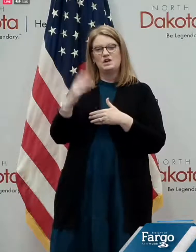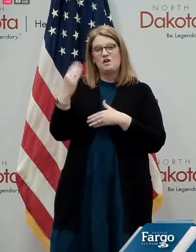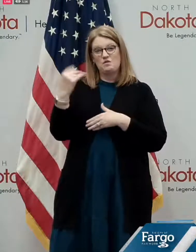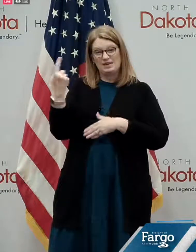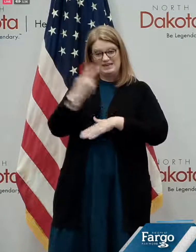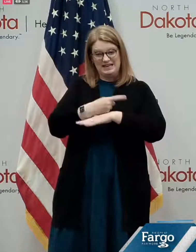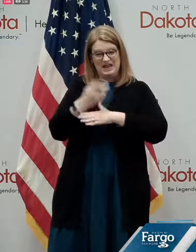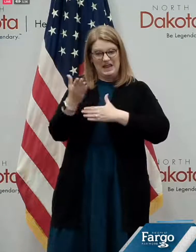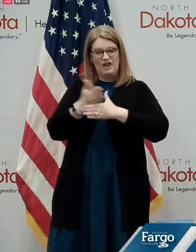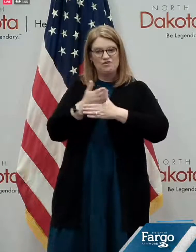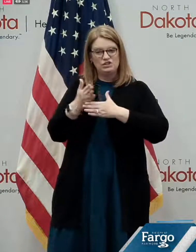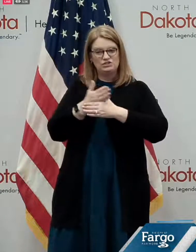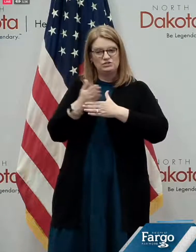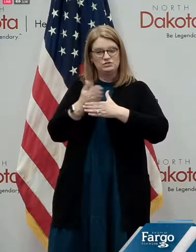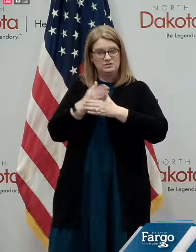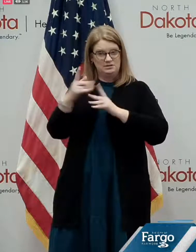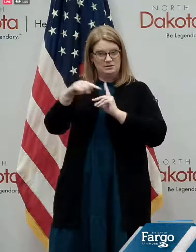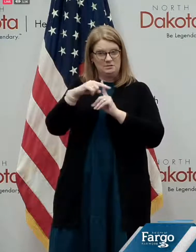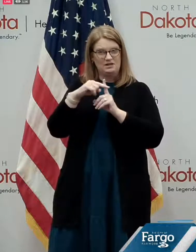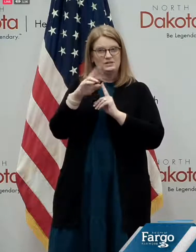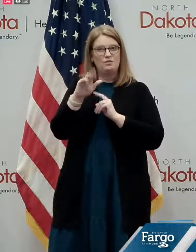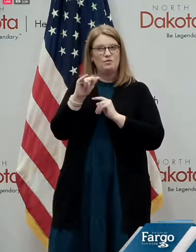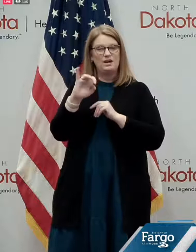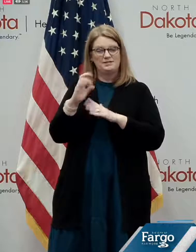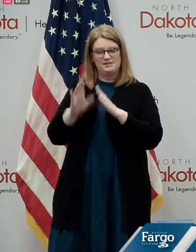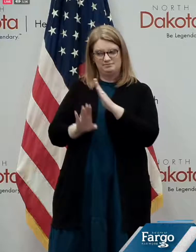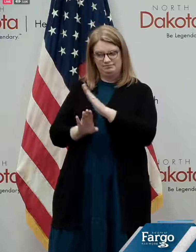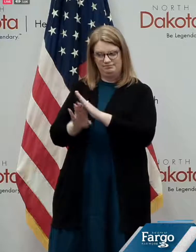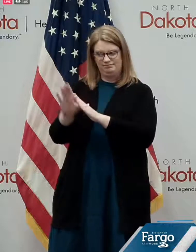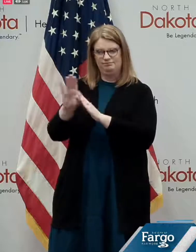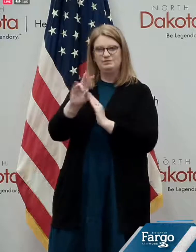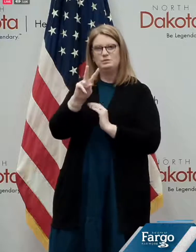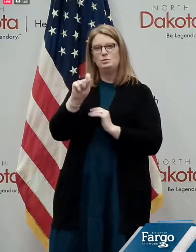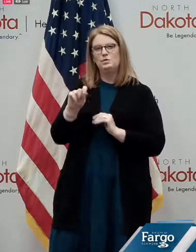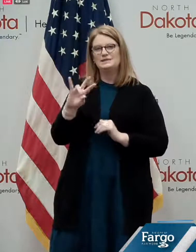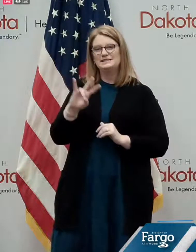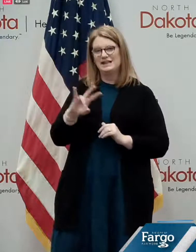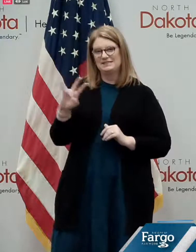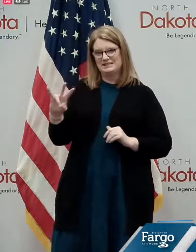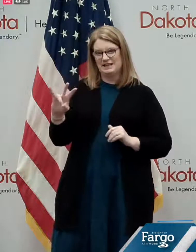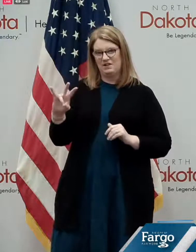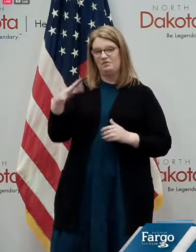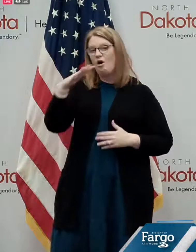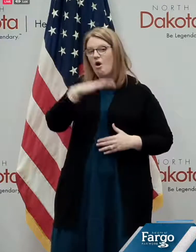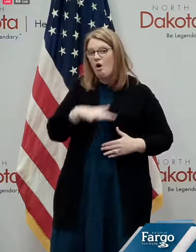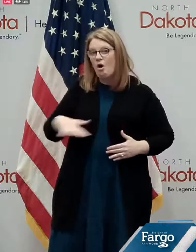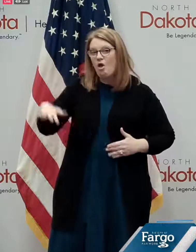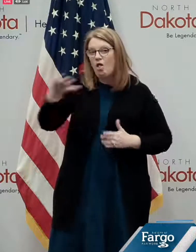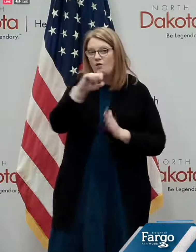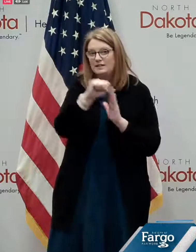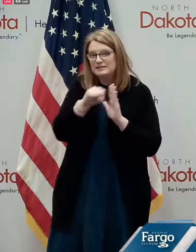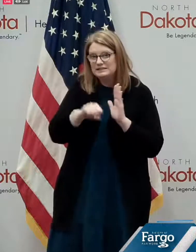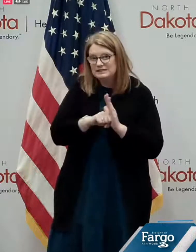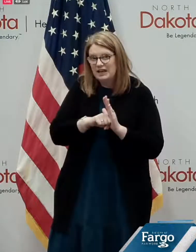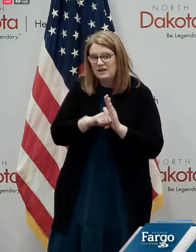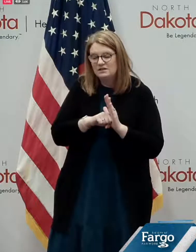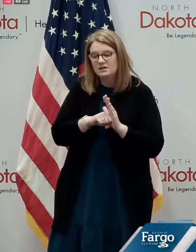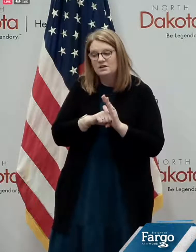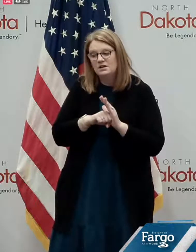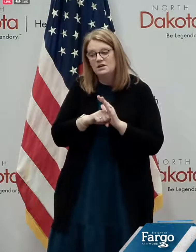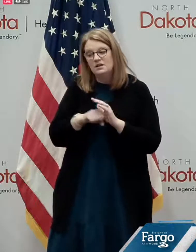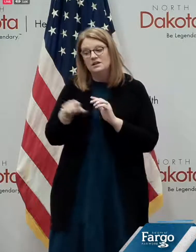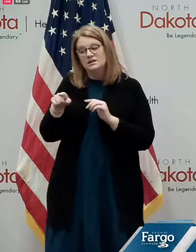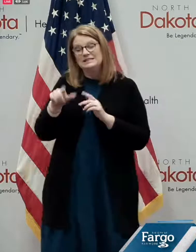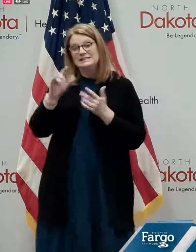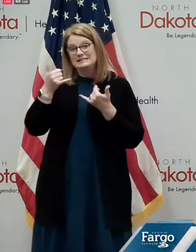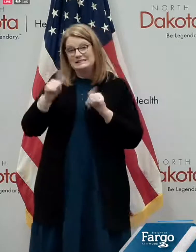rolling average positive rate has also increased to 2.77 statewide. It's still relatively low compared to many states,